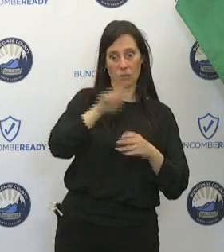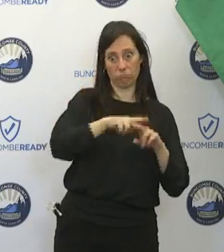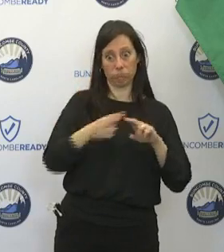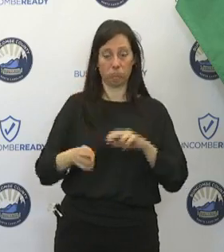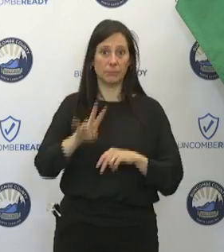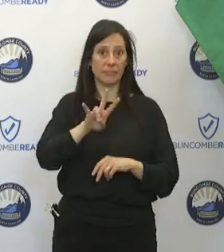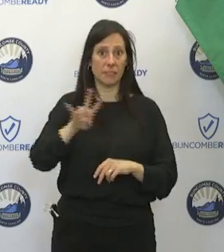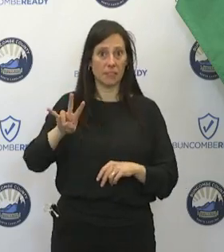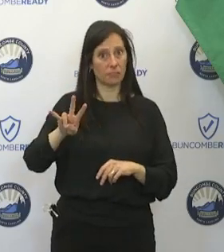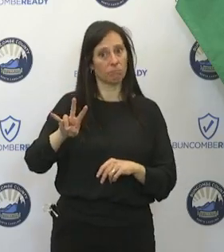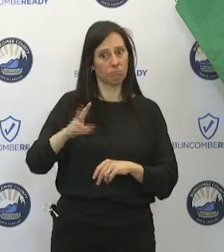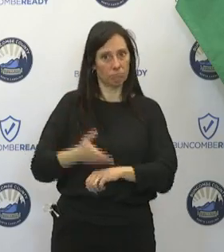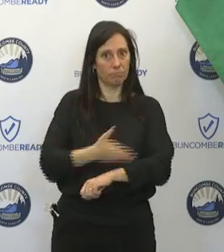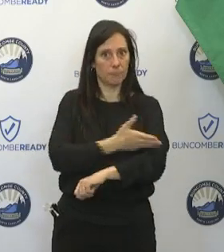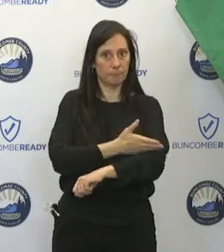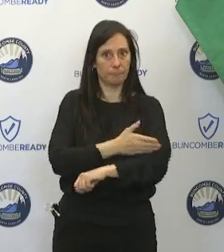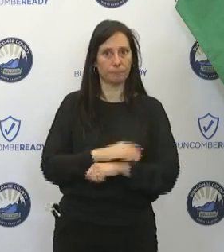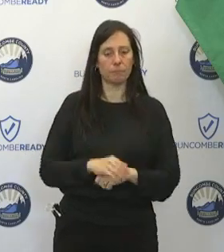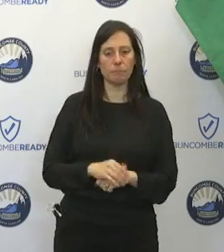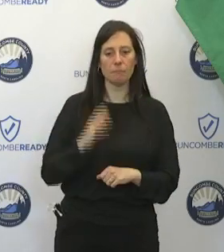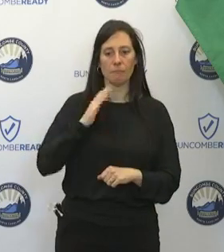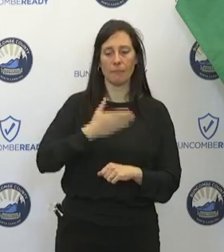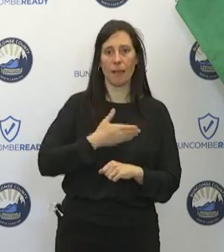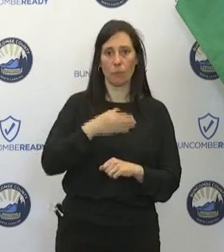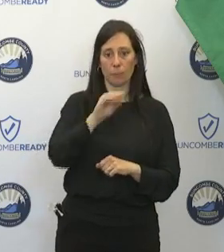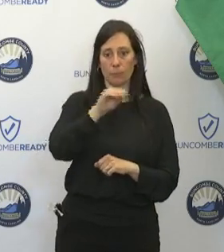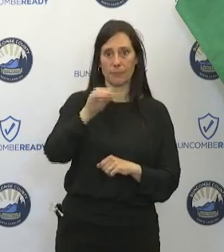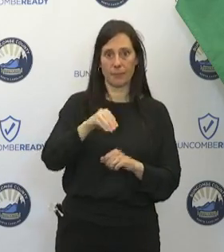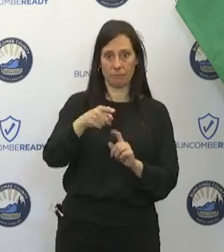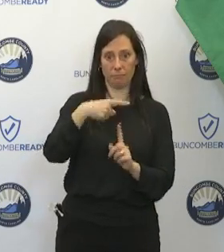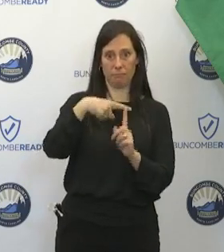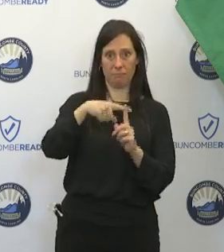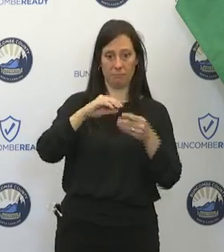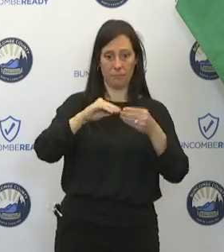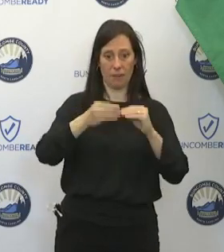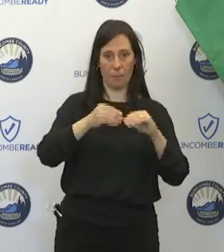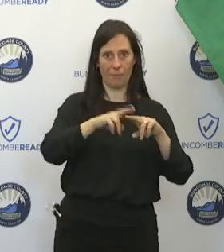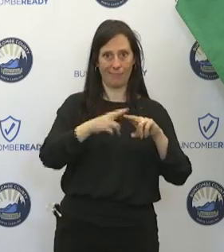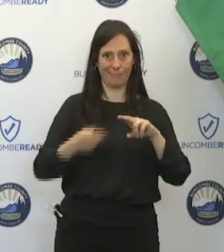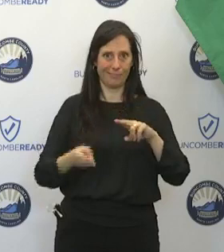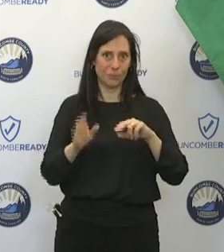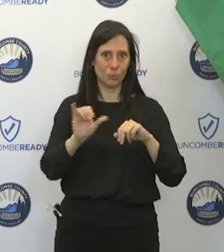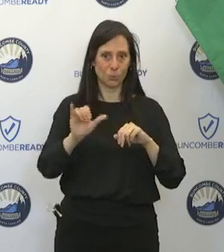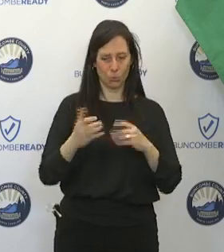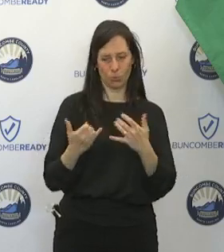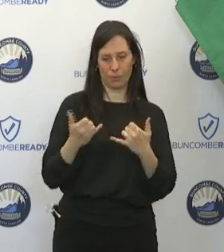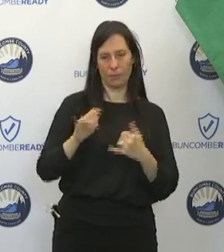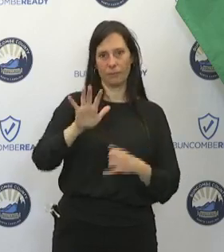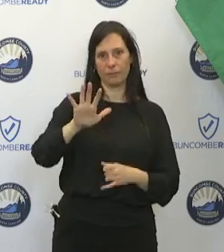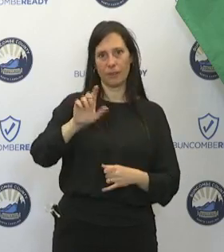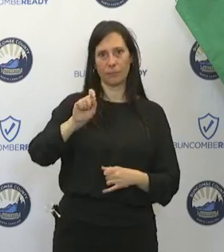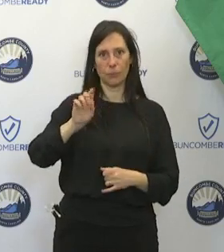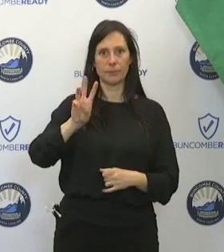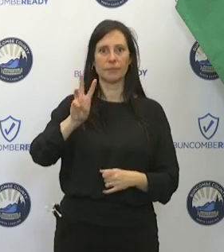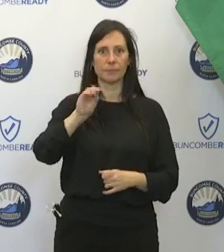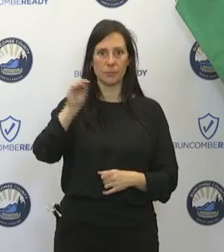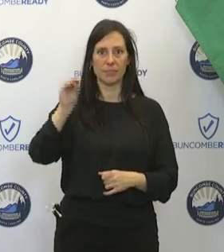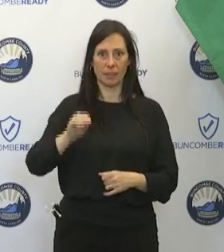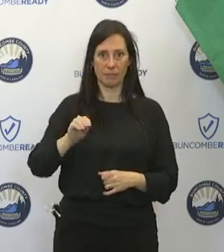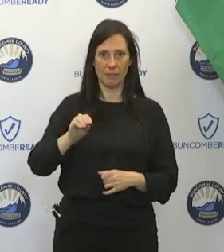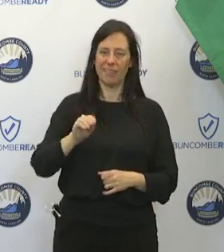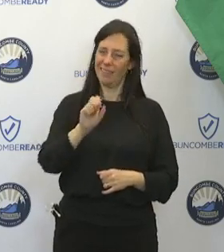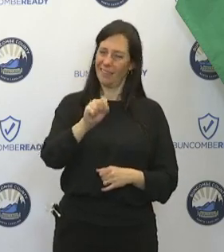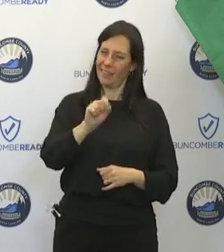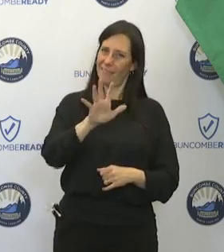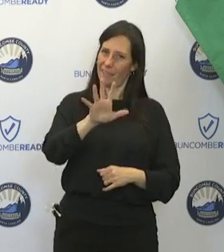In addition, our percent positivity continues to decline and is currently 5.6%. While this is higher than